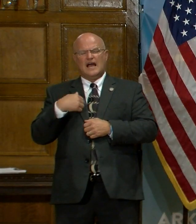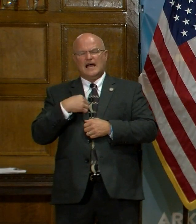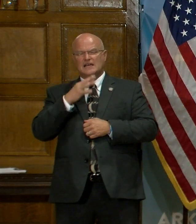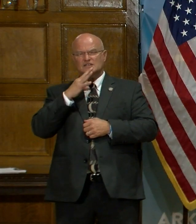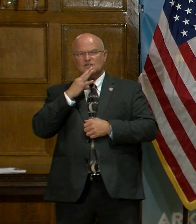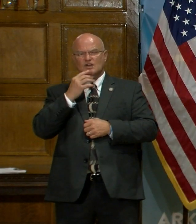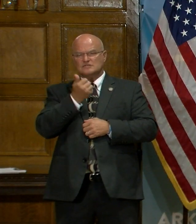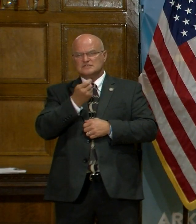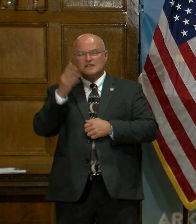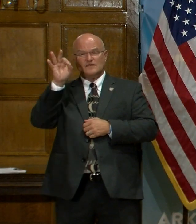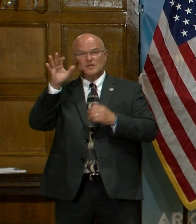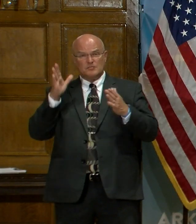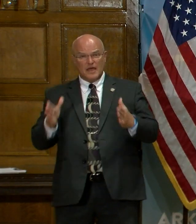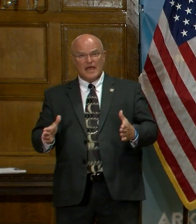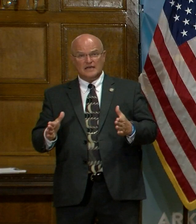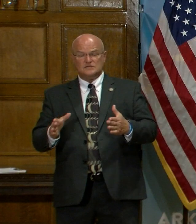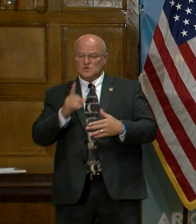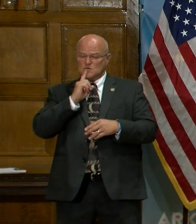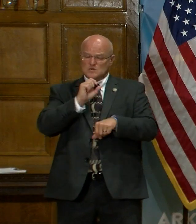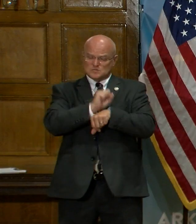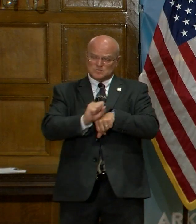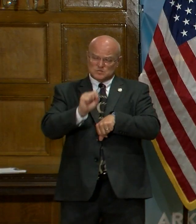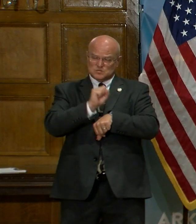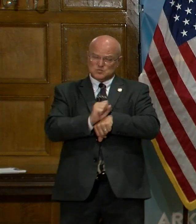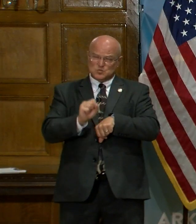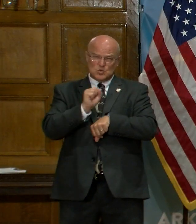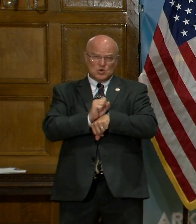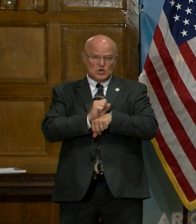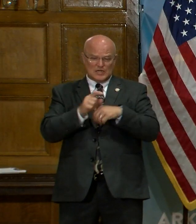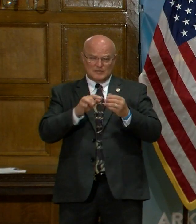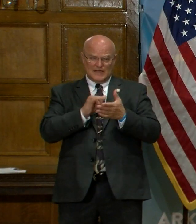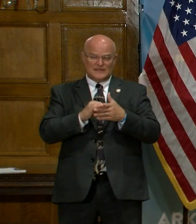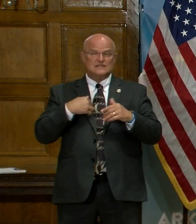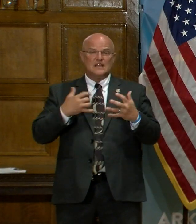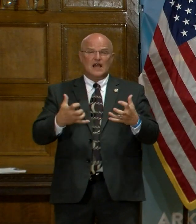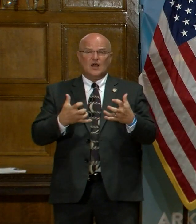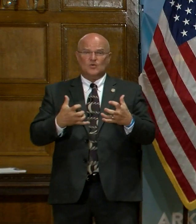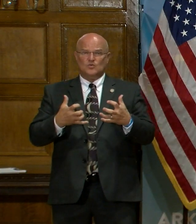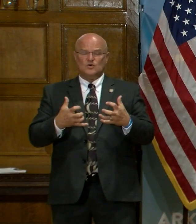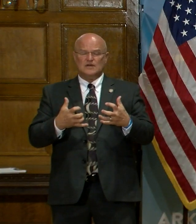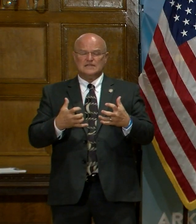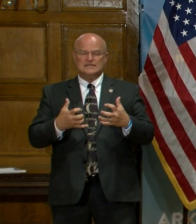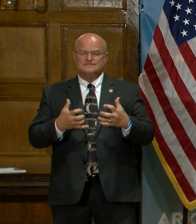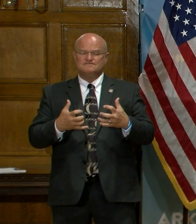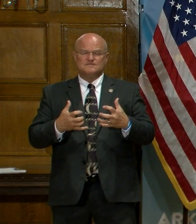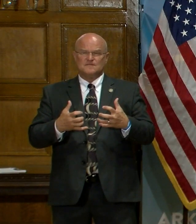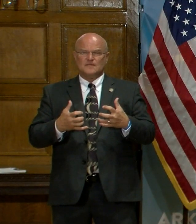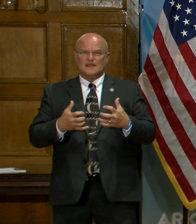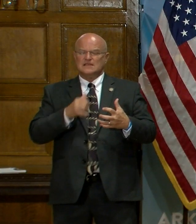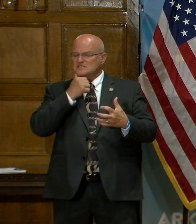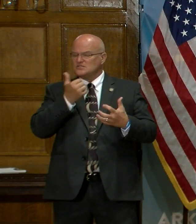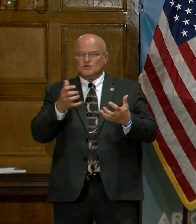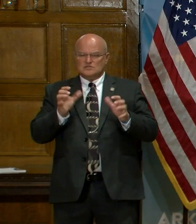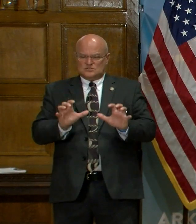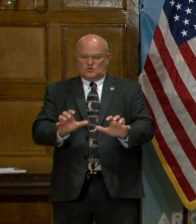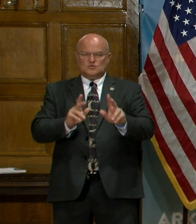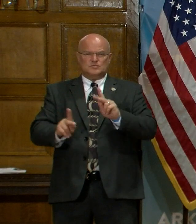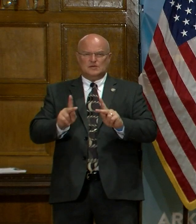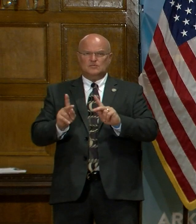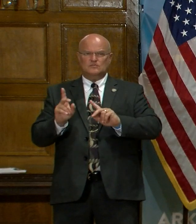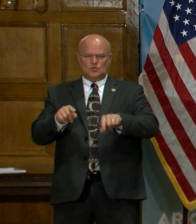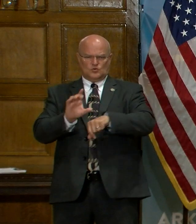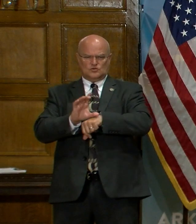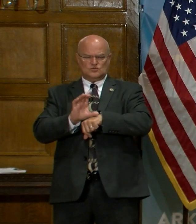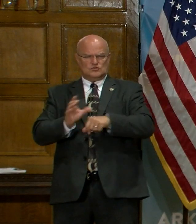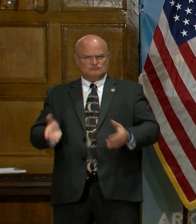I've talked to a number of the pastors. They're really working hard at this. And so I don't want to discourage people from going to church, from